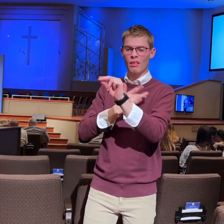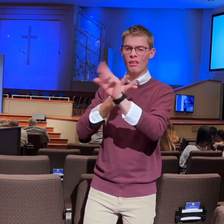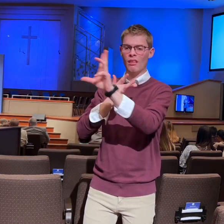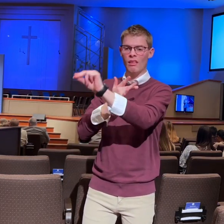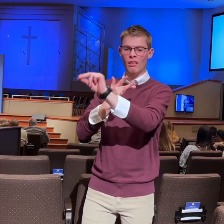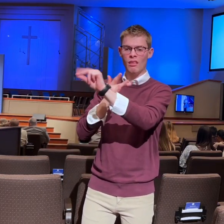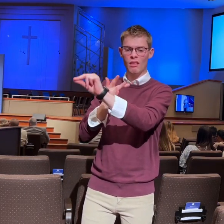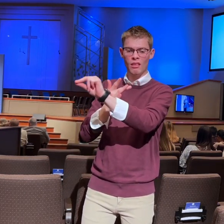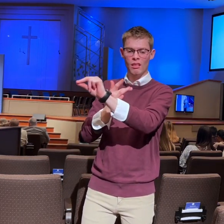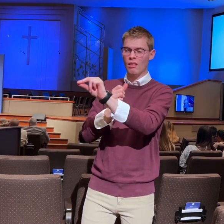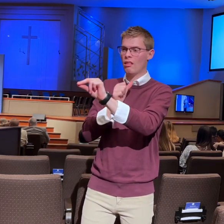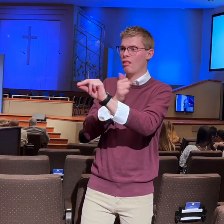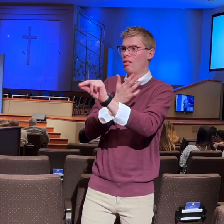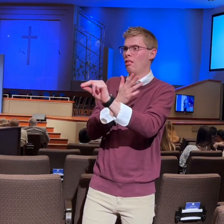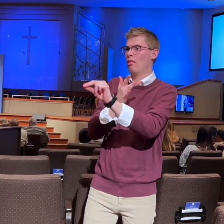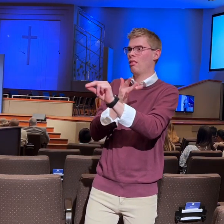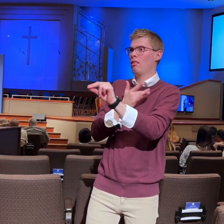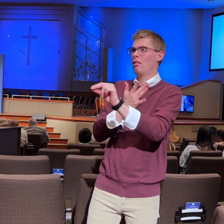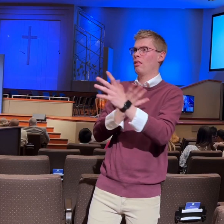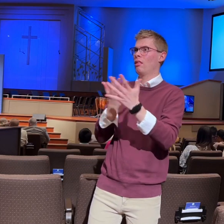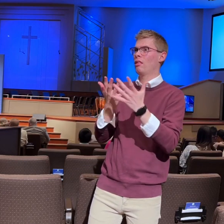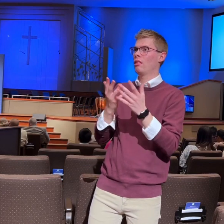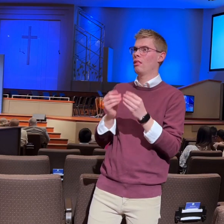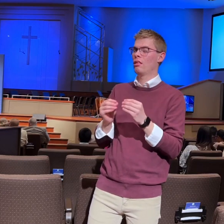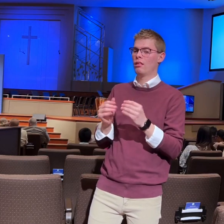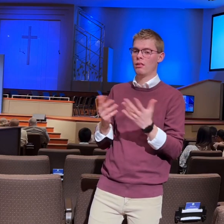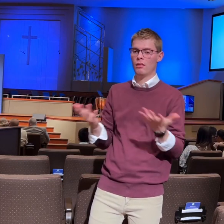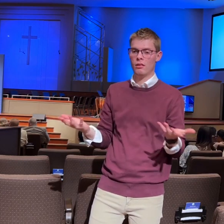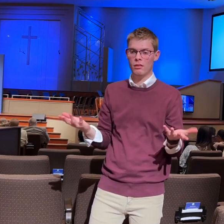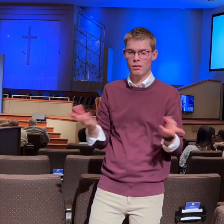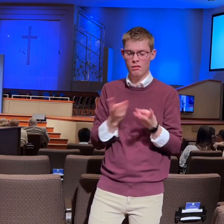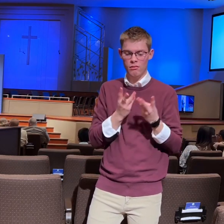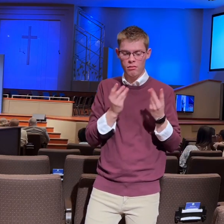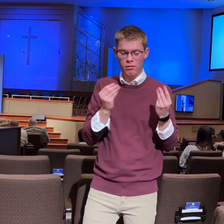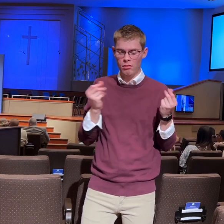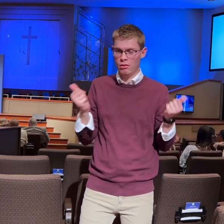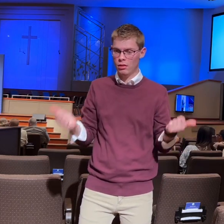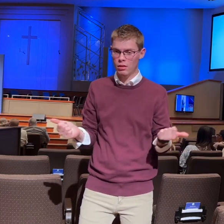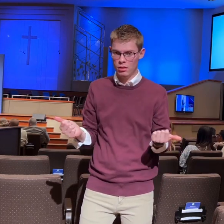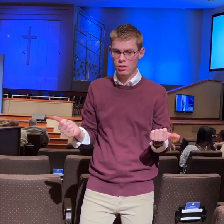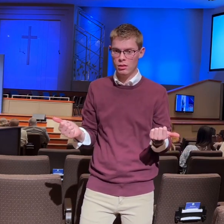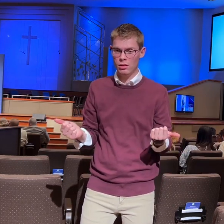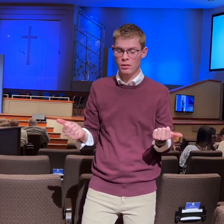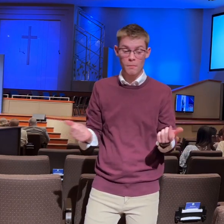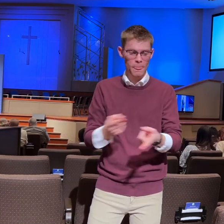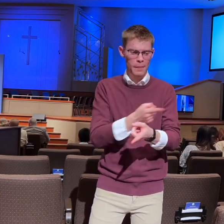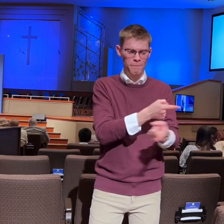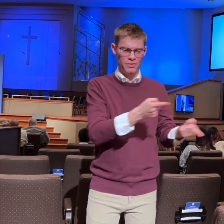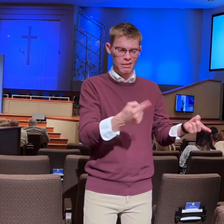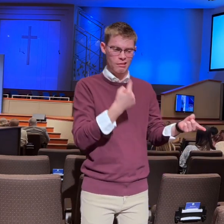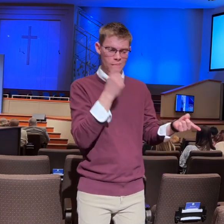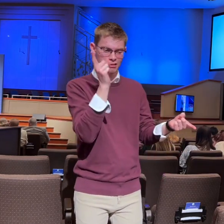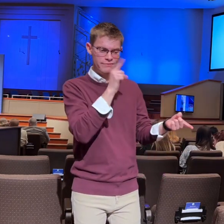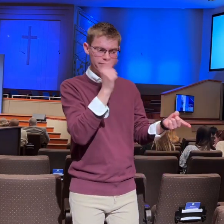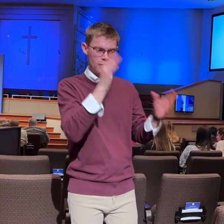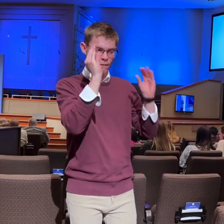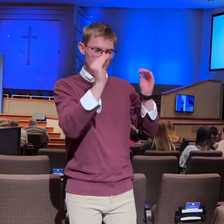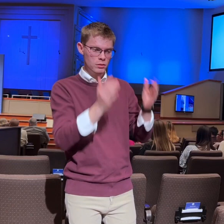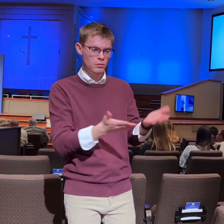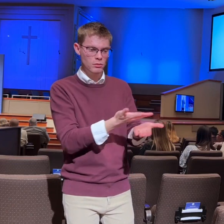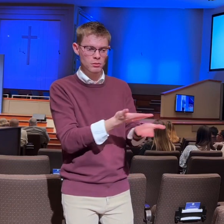the ability to feel. And so the Bible says that these false teachers, they're not, listen, they're not